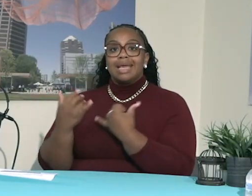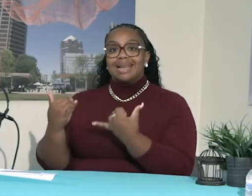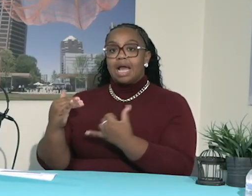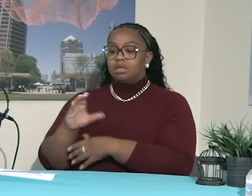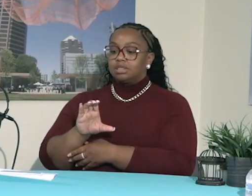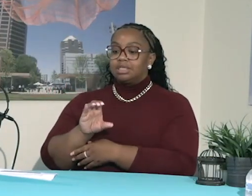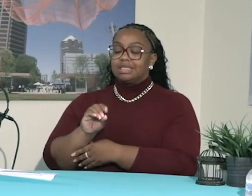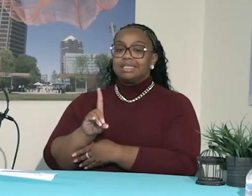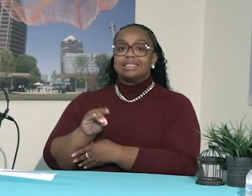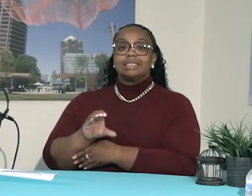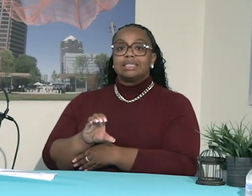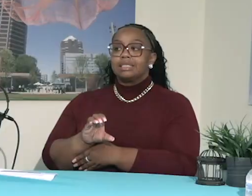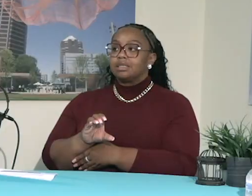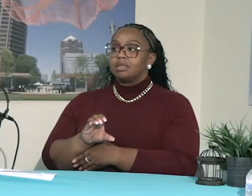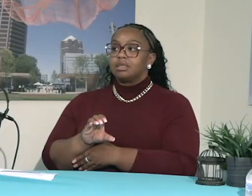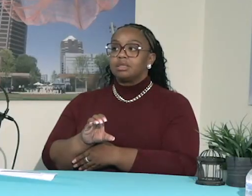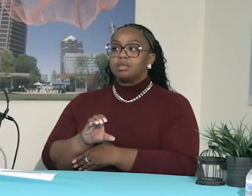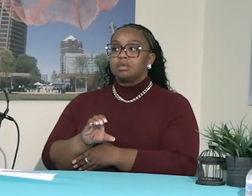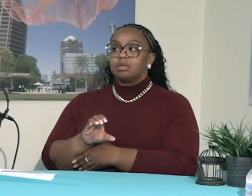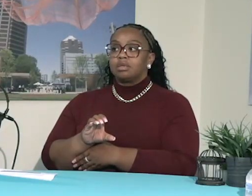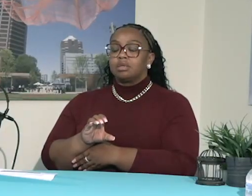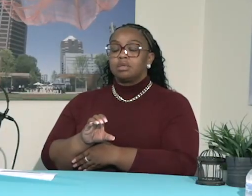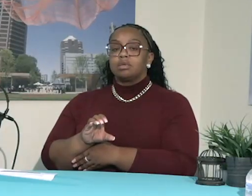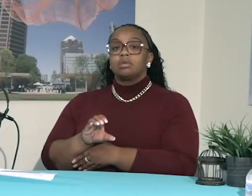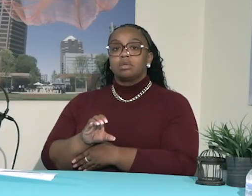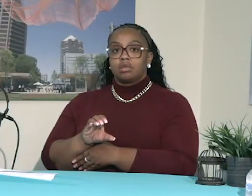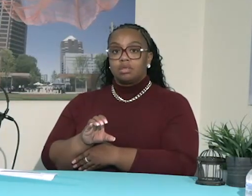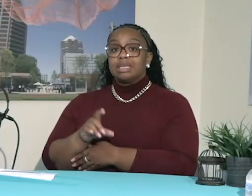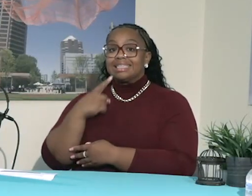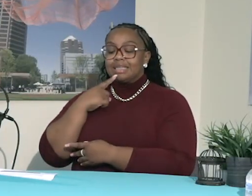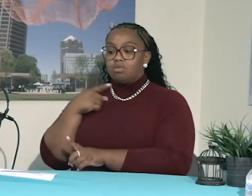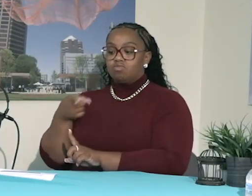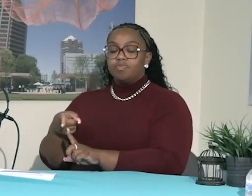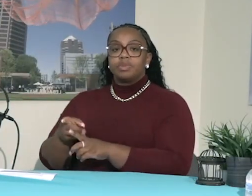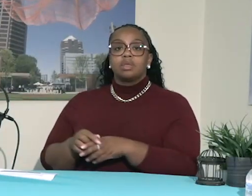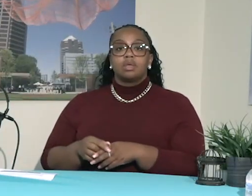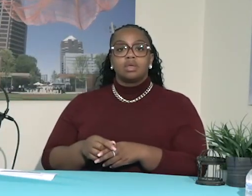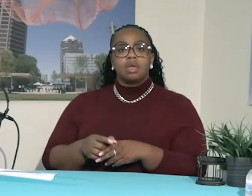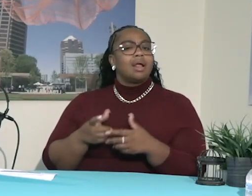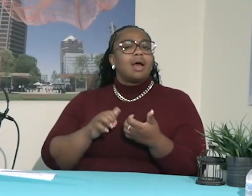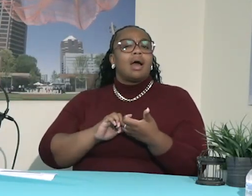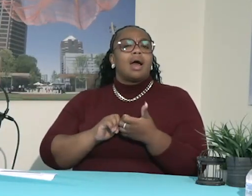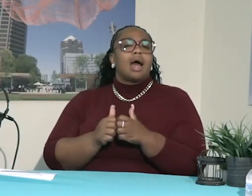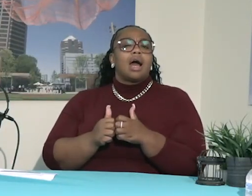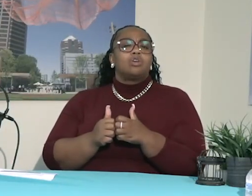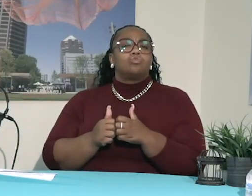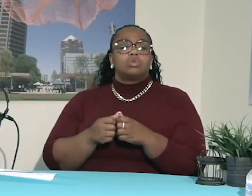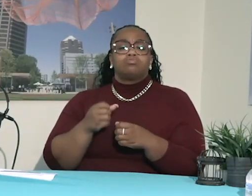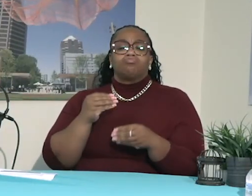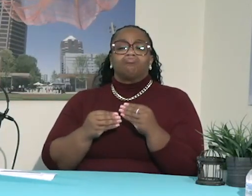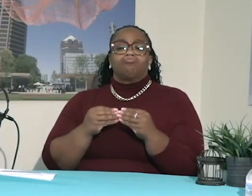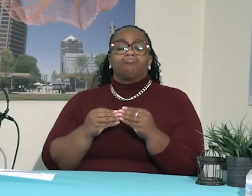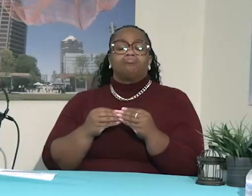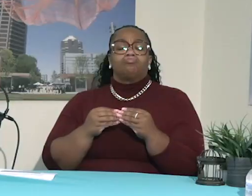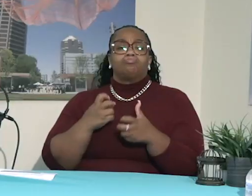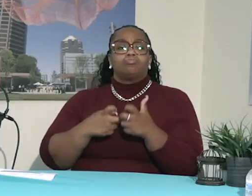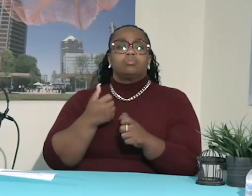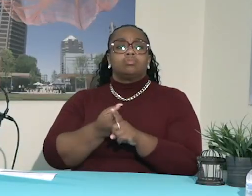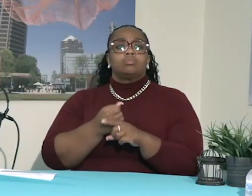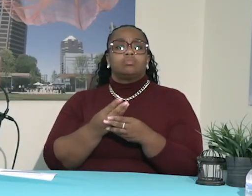Prevention. And to fix that, I've designed this accessibility tool where it